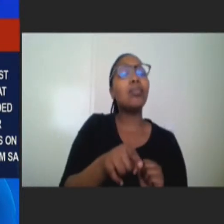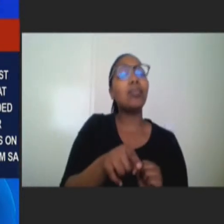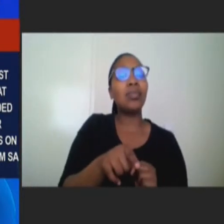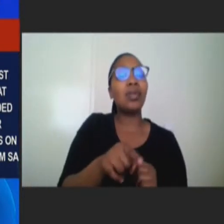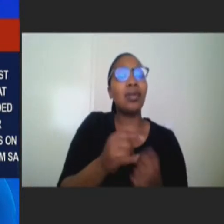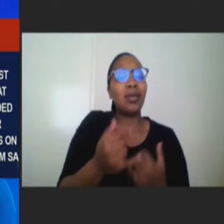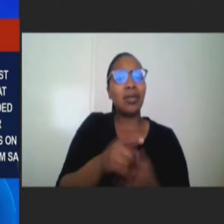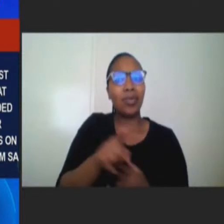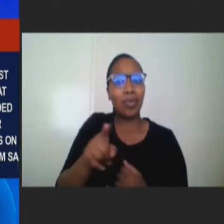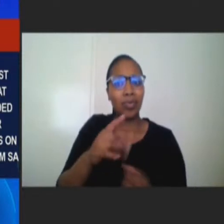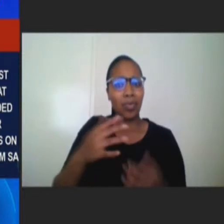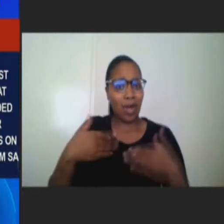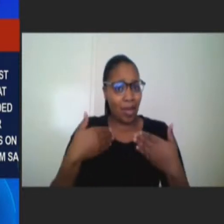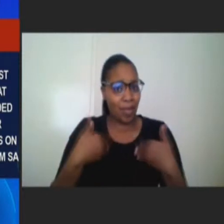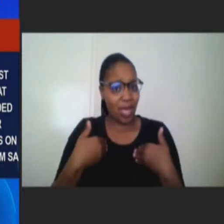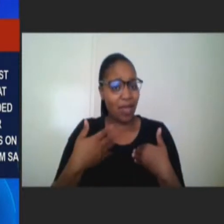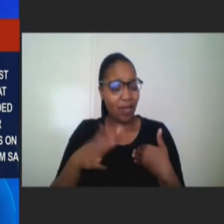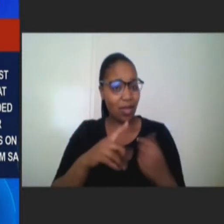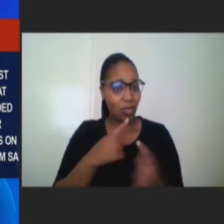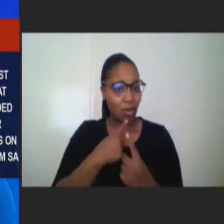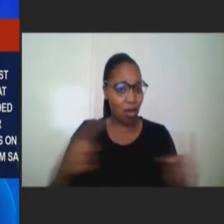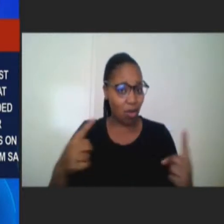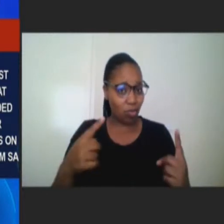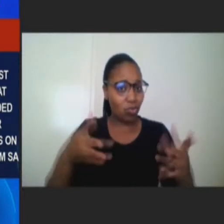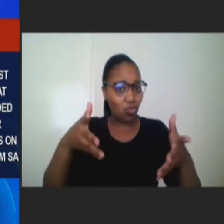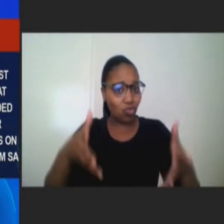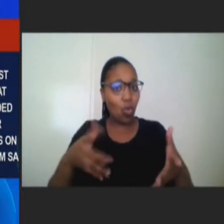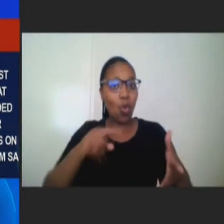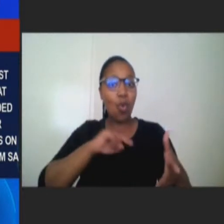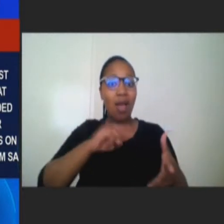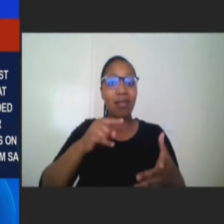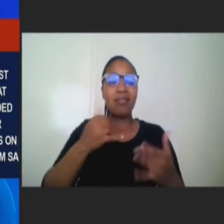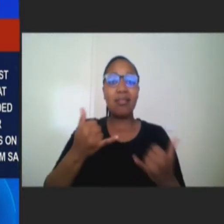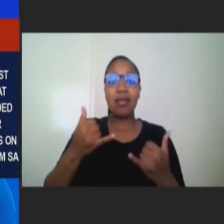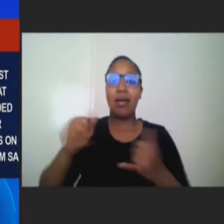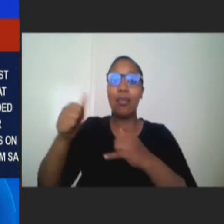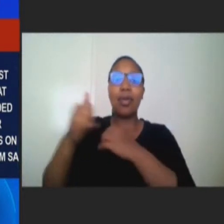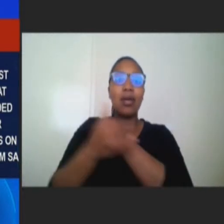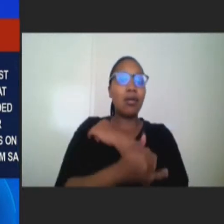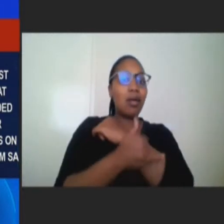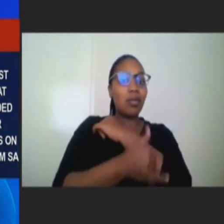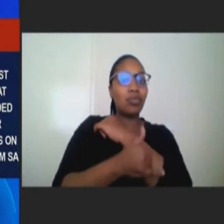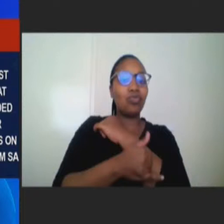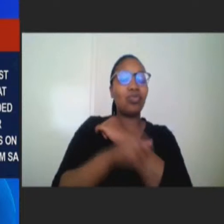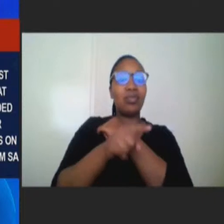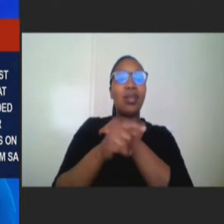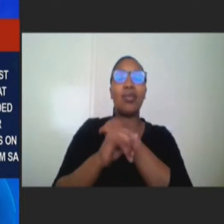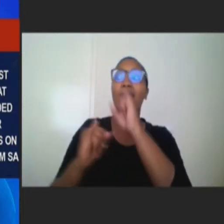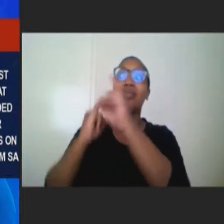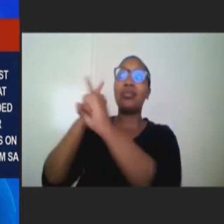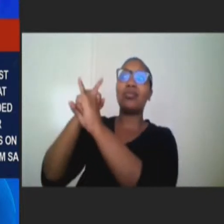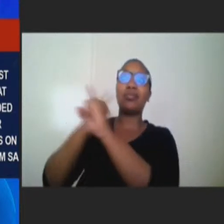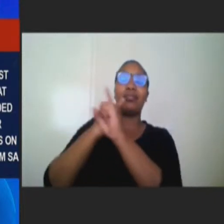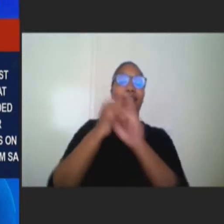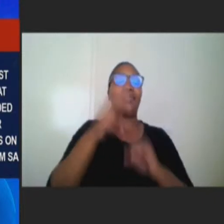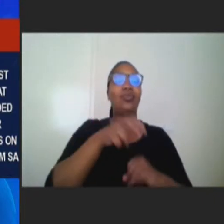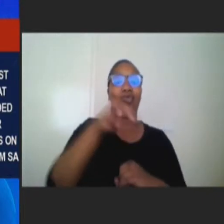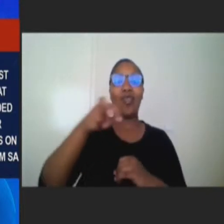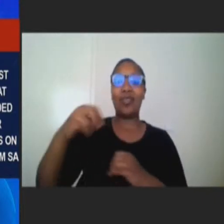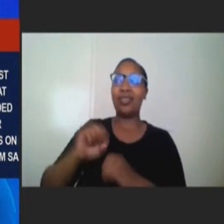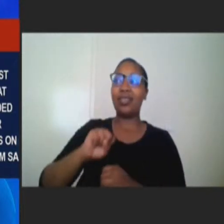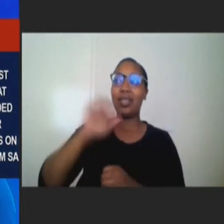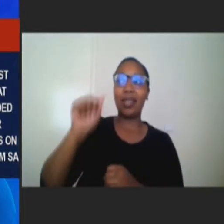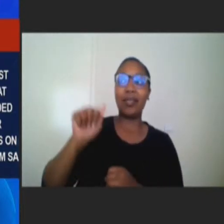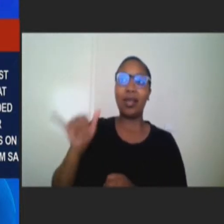the way we announced it? Because now this was followed by a huge criticism from the international community, who have, some of them who